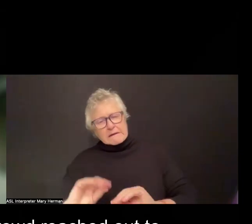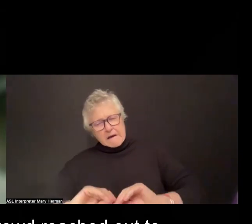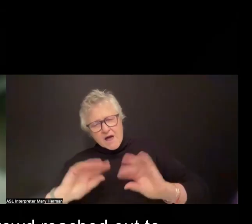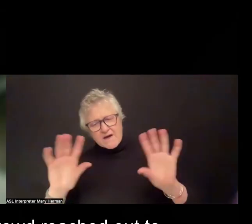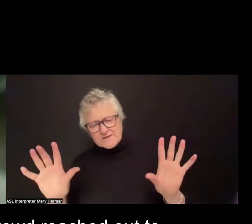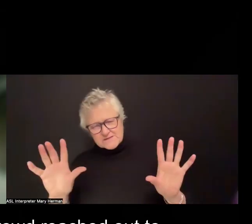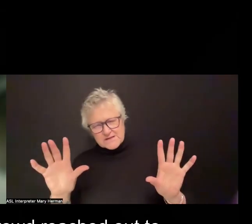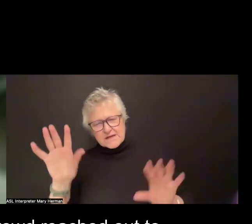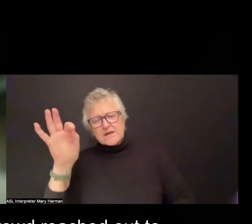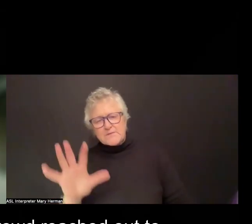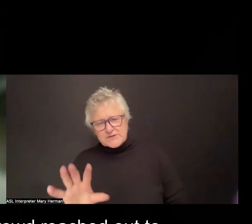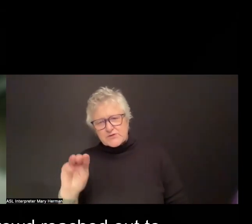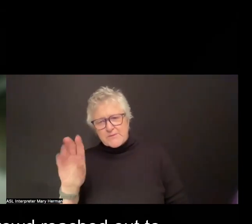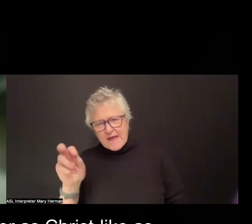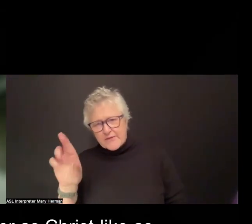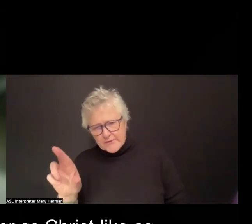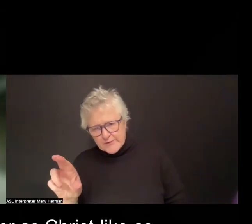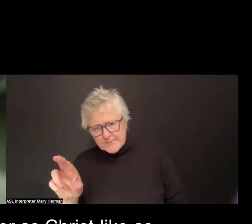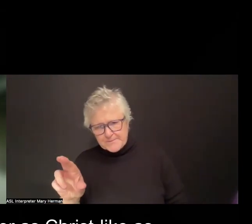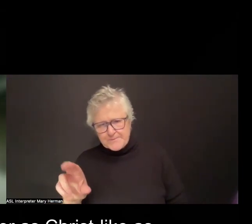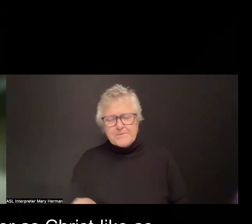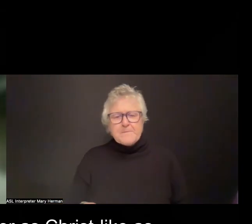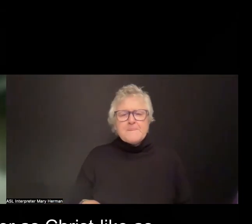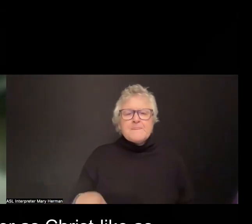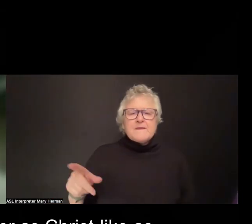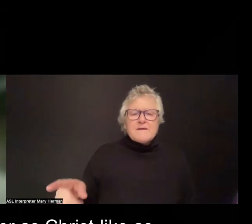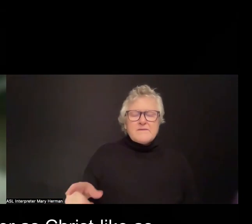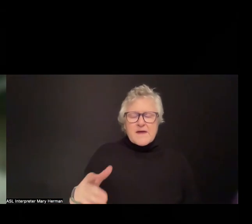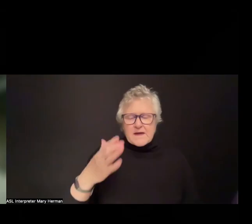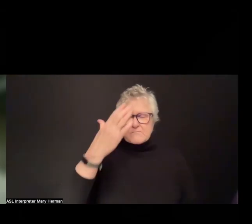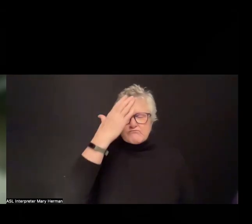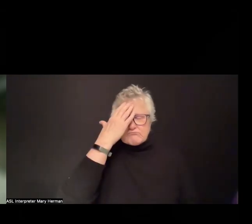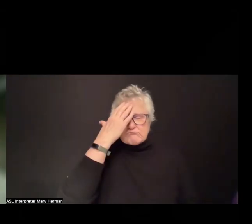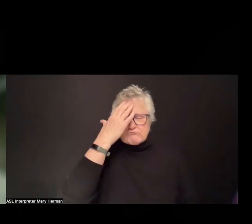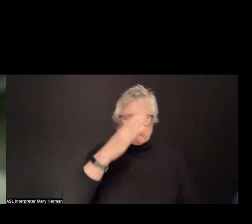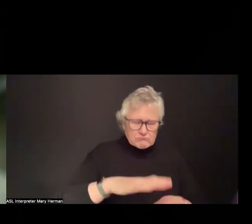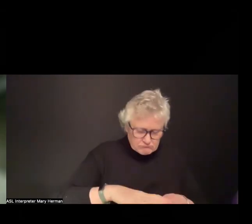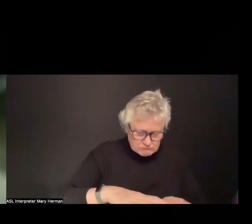from the crowd reached out to touch him, and he touched hands and heads in a manner as Christ-like as anybody.